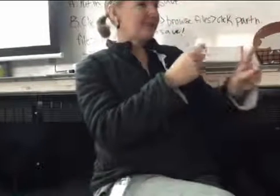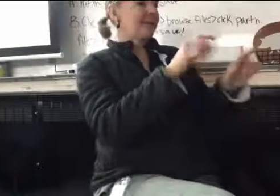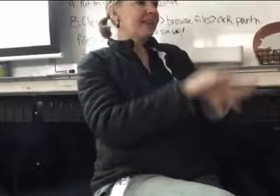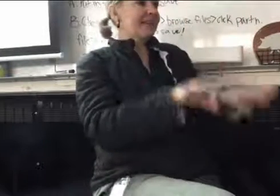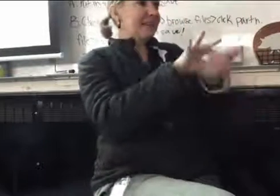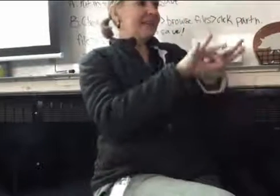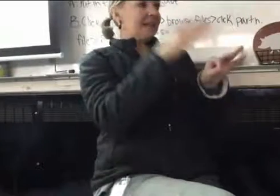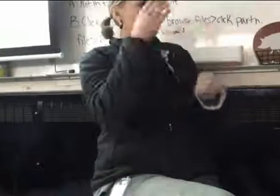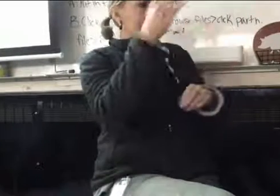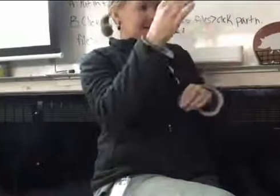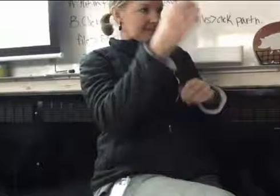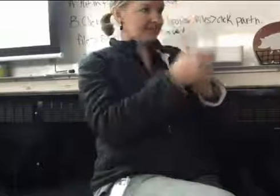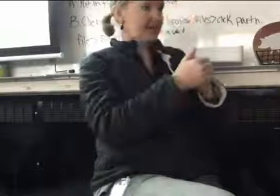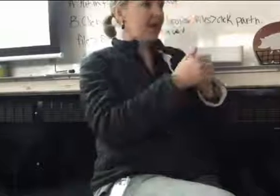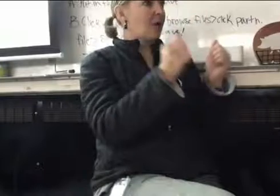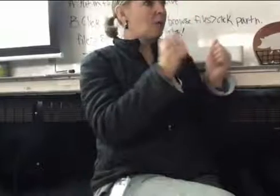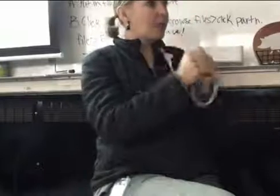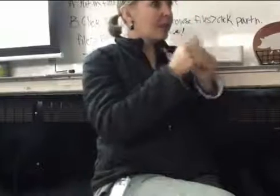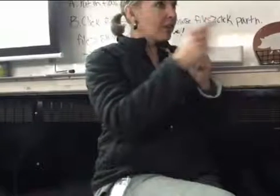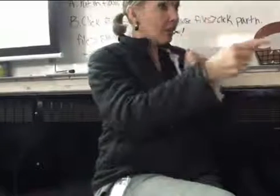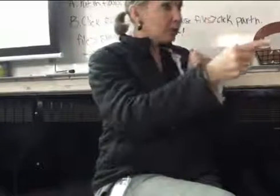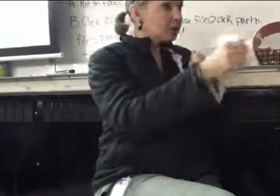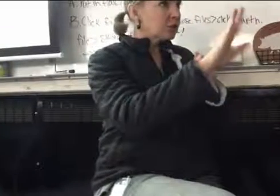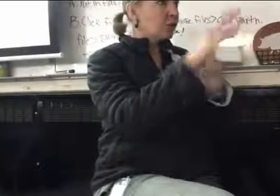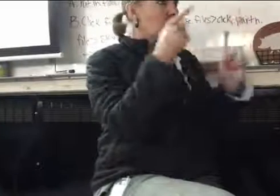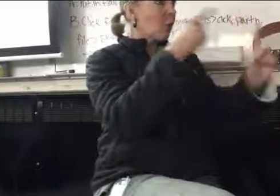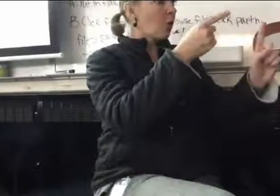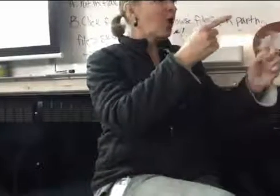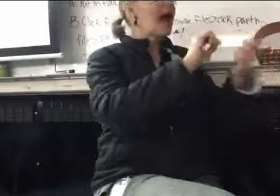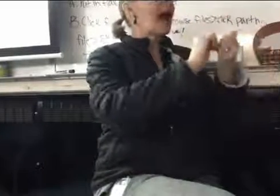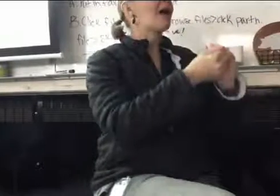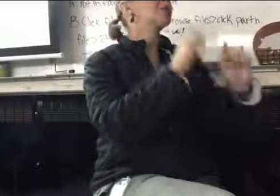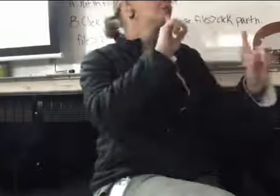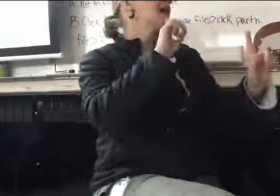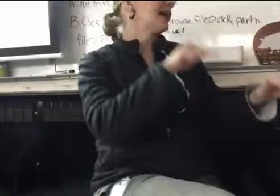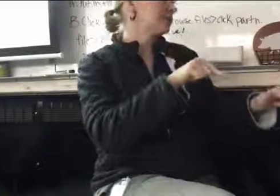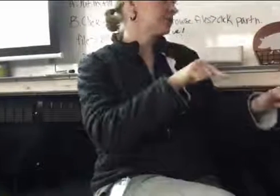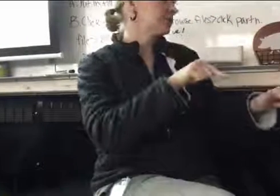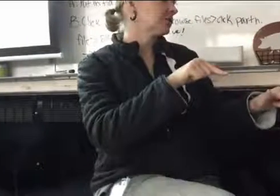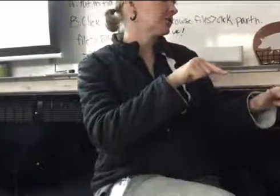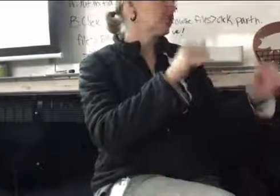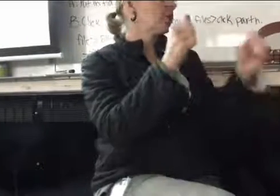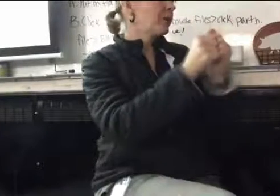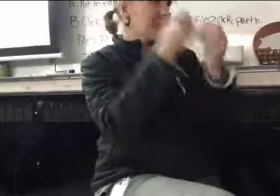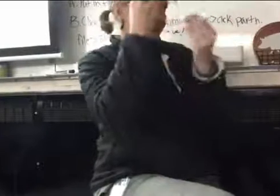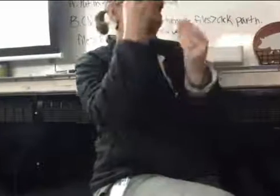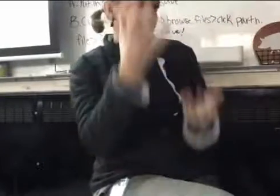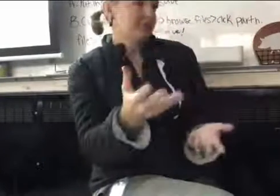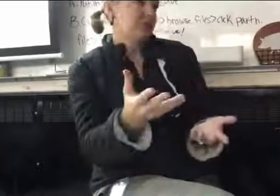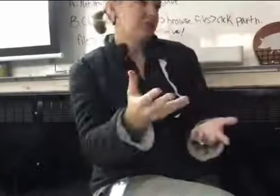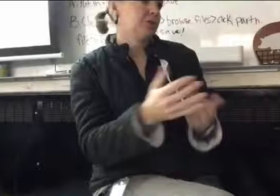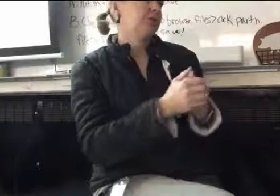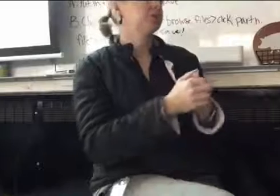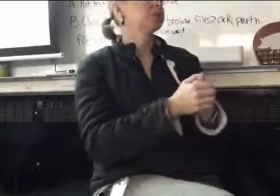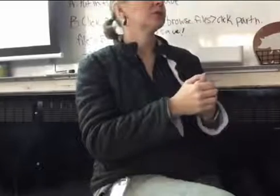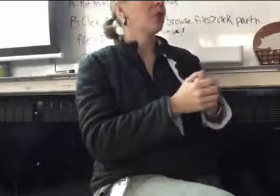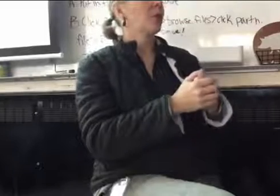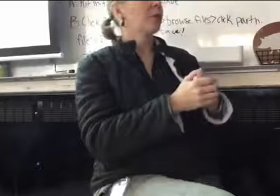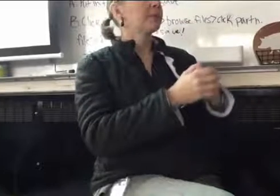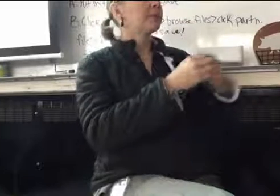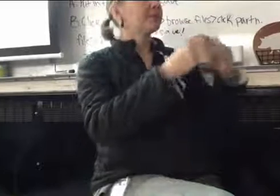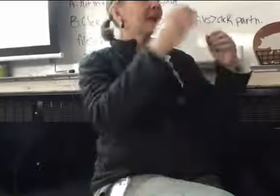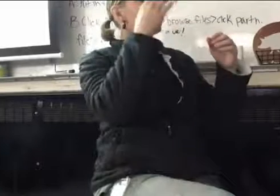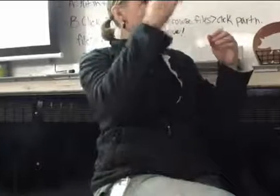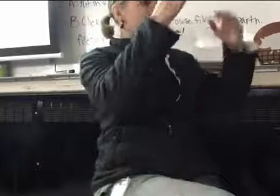concepts. And on those key concepts, your goal is how can you be able to answer those key concepts with the information. So below each